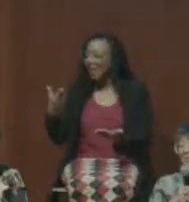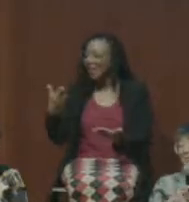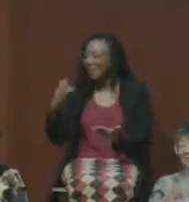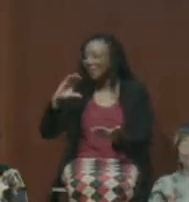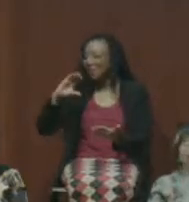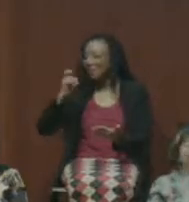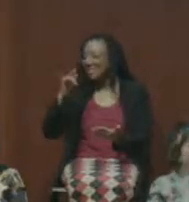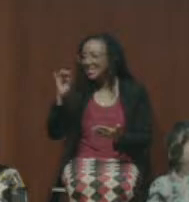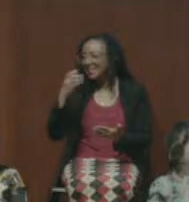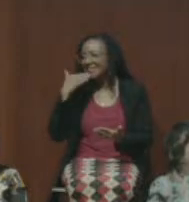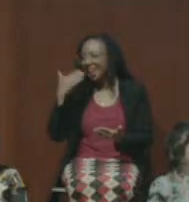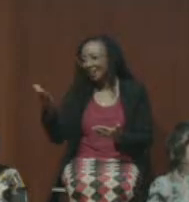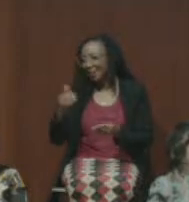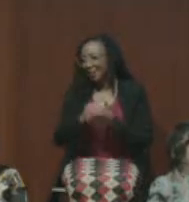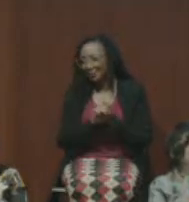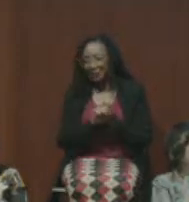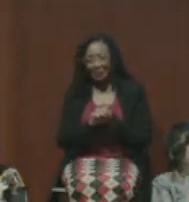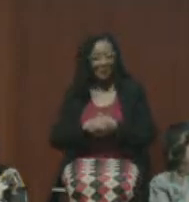Christine.